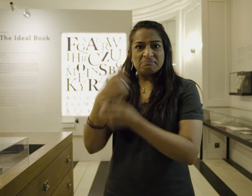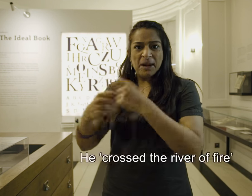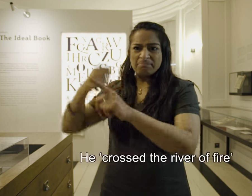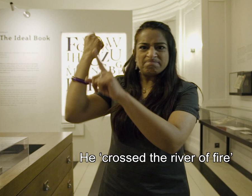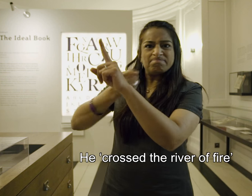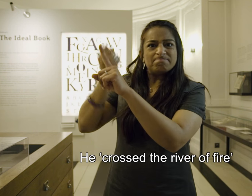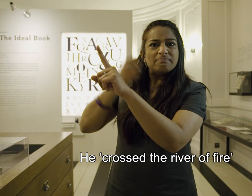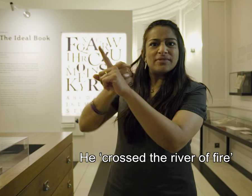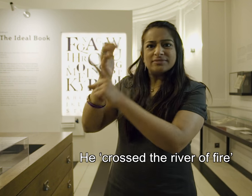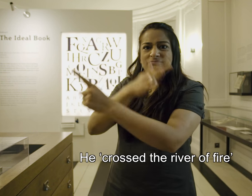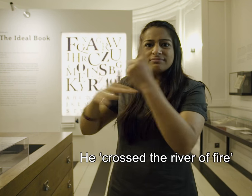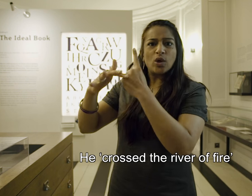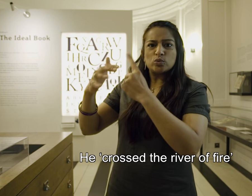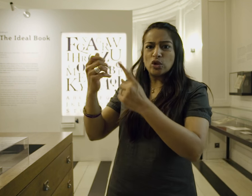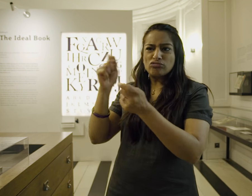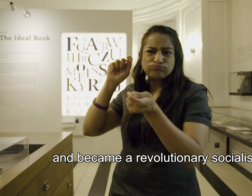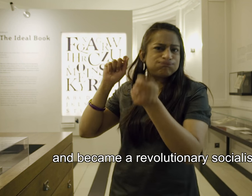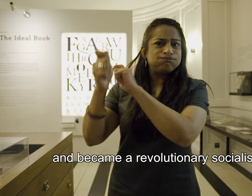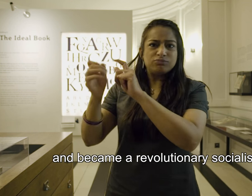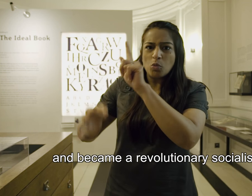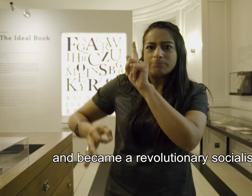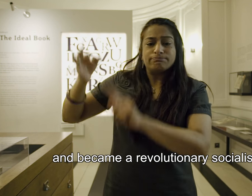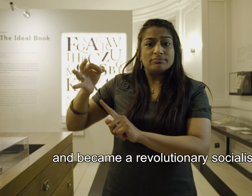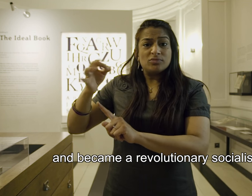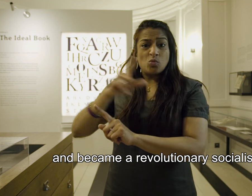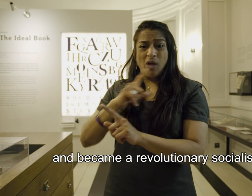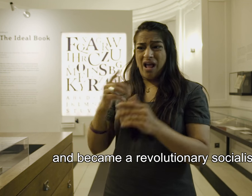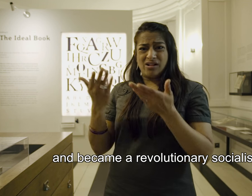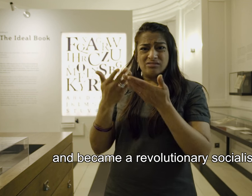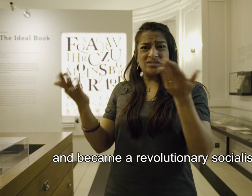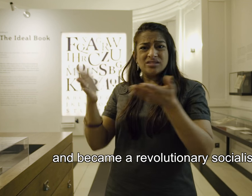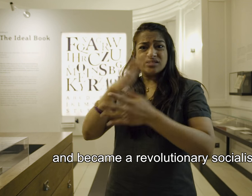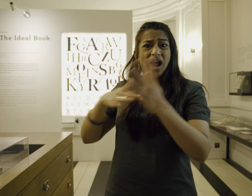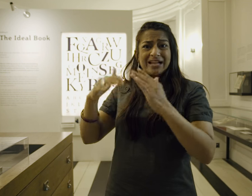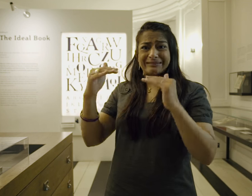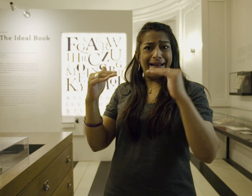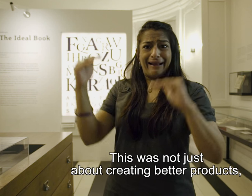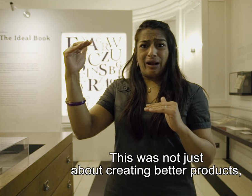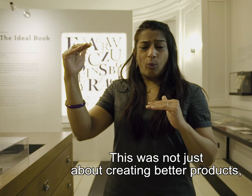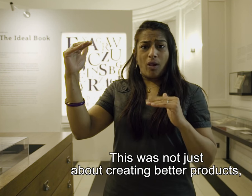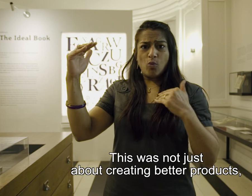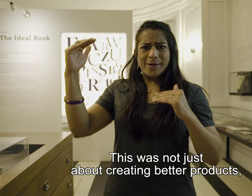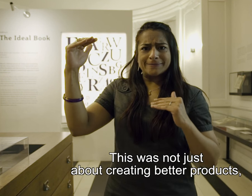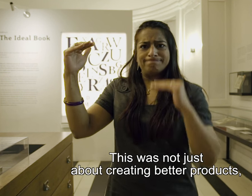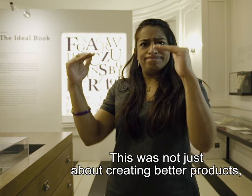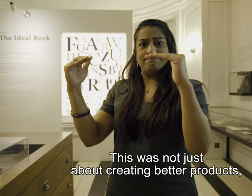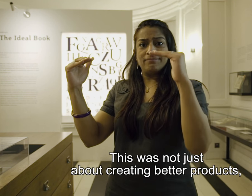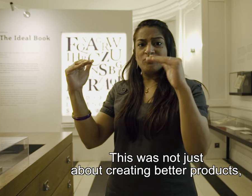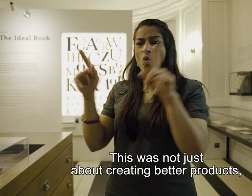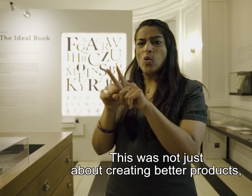he crossed the river of fire and became a revolutionary socialist this was not just about creating better products